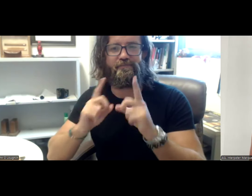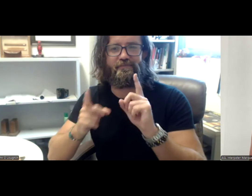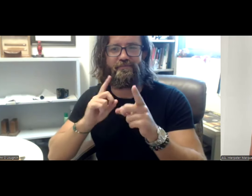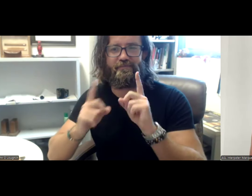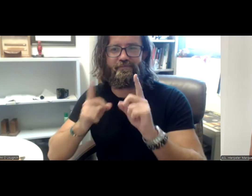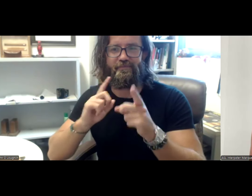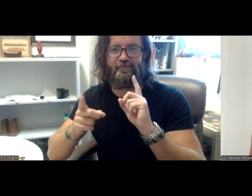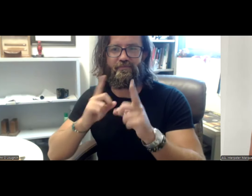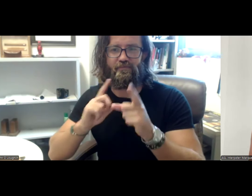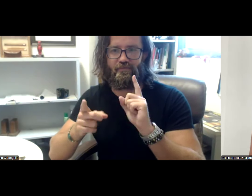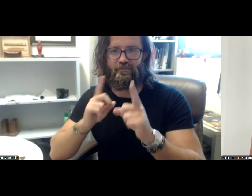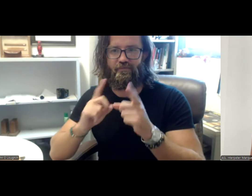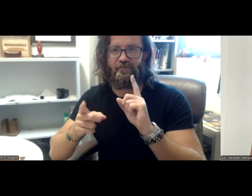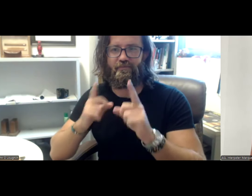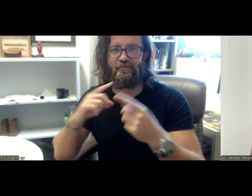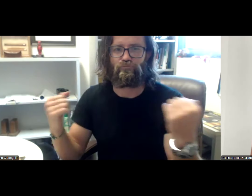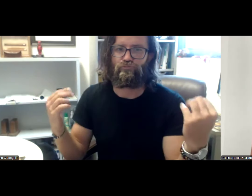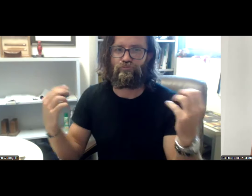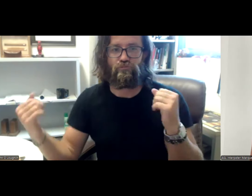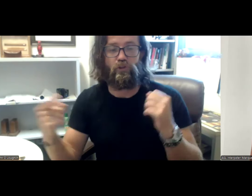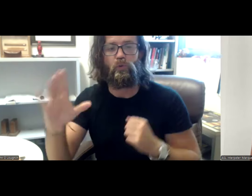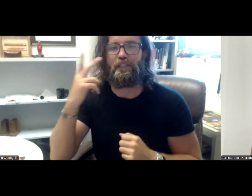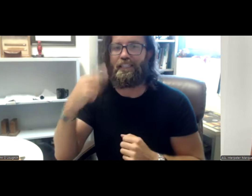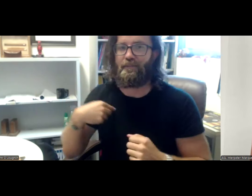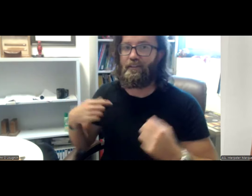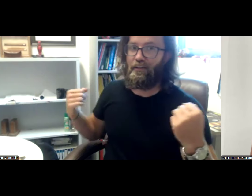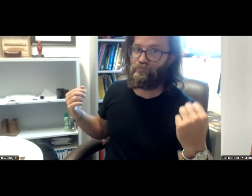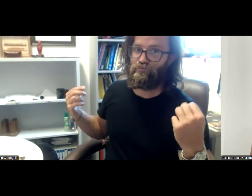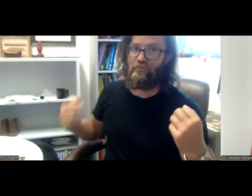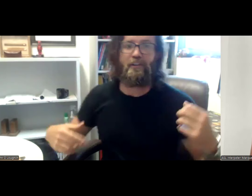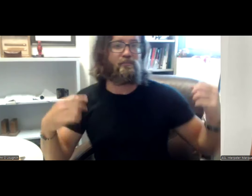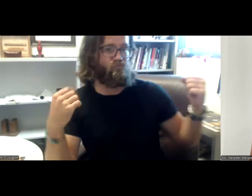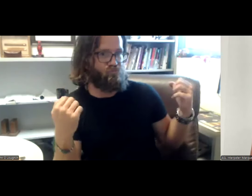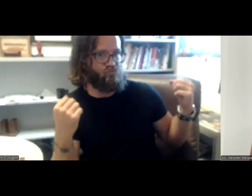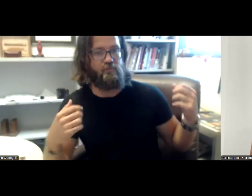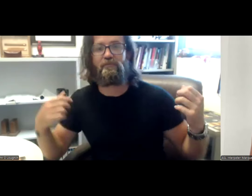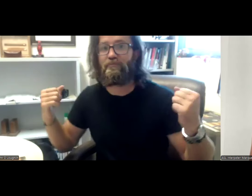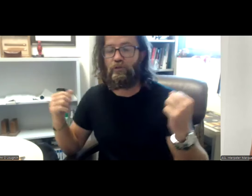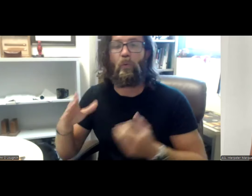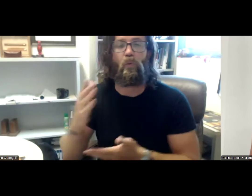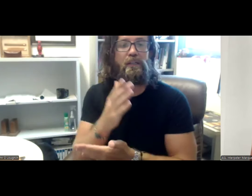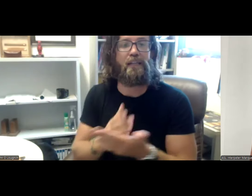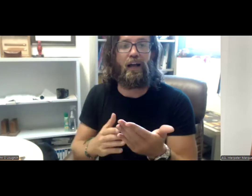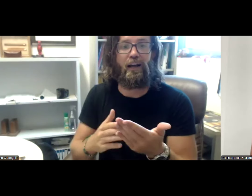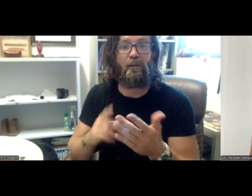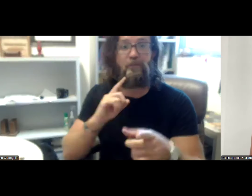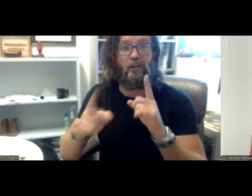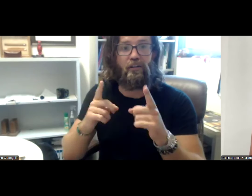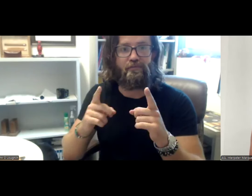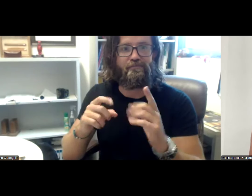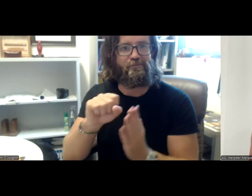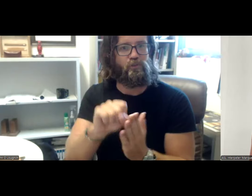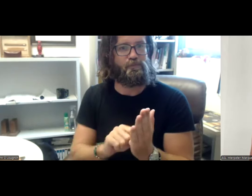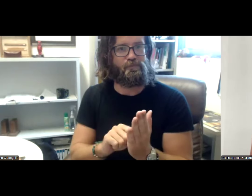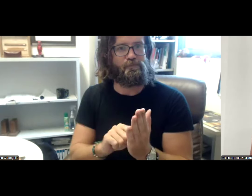as, most importantly, they'll have dialogue lessons. Signing back and forth. So you'll see me signing to myself back